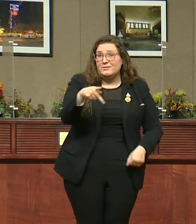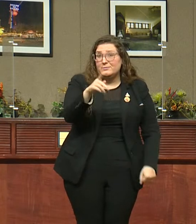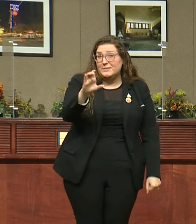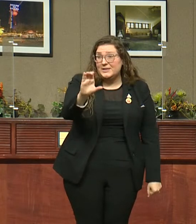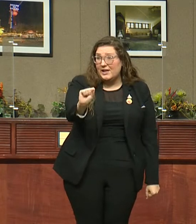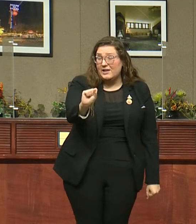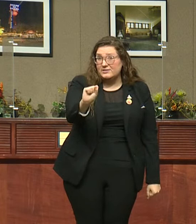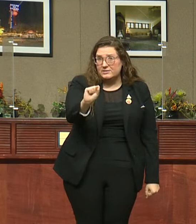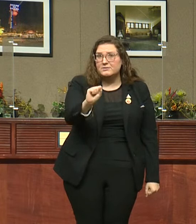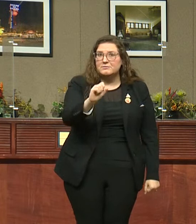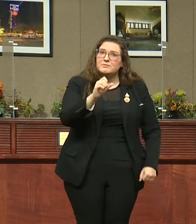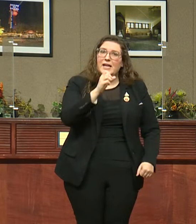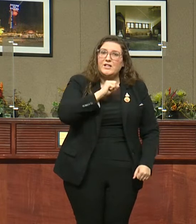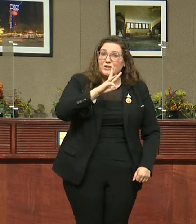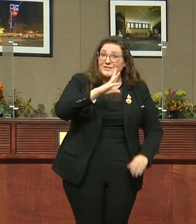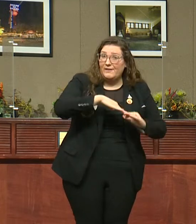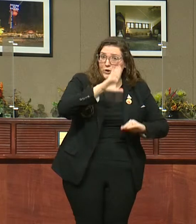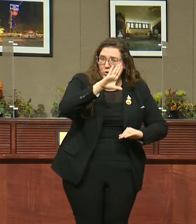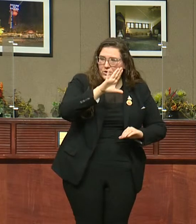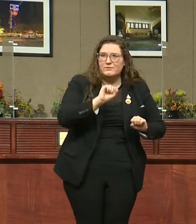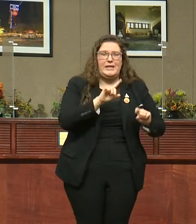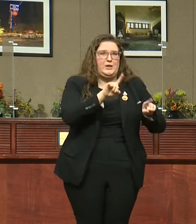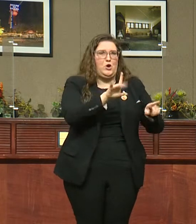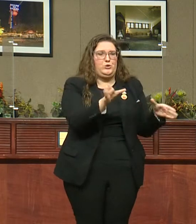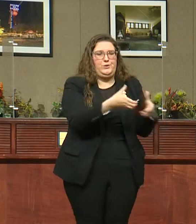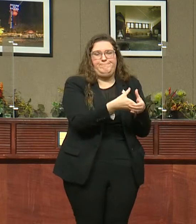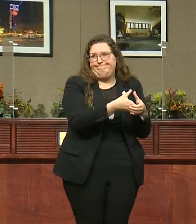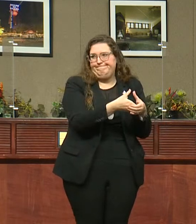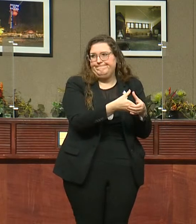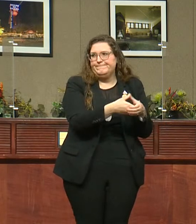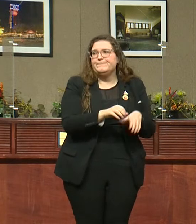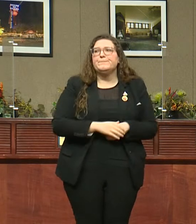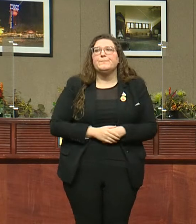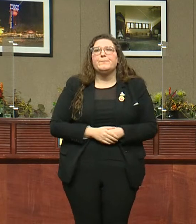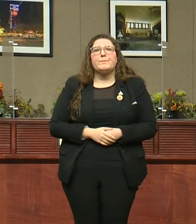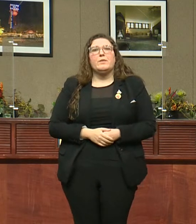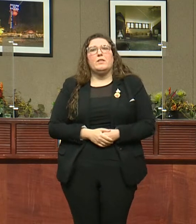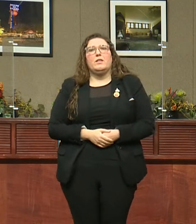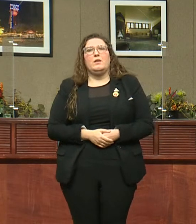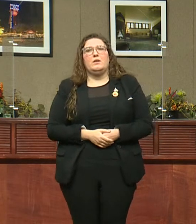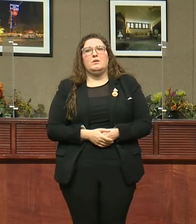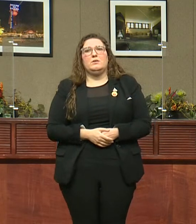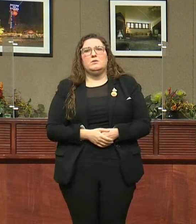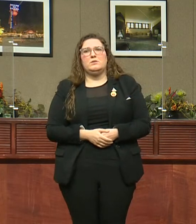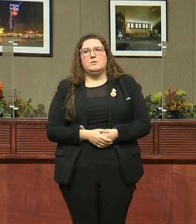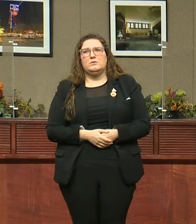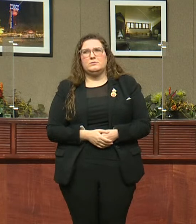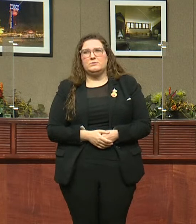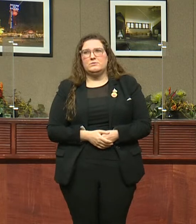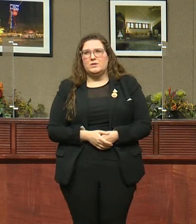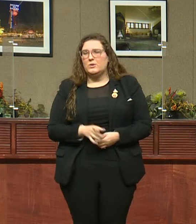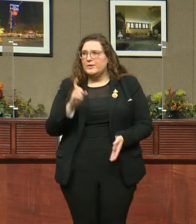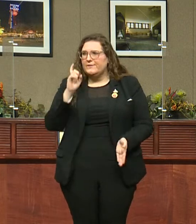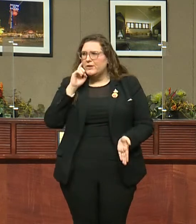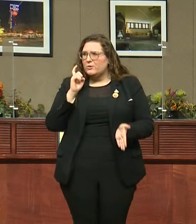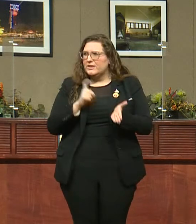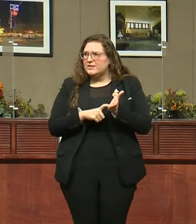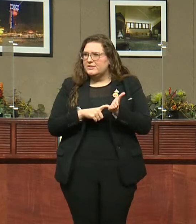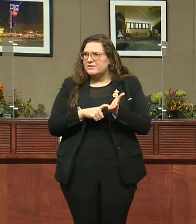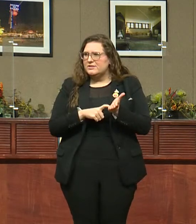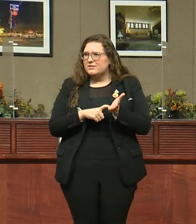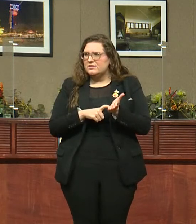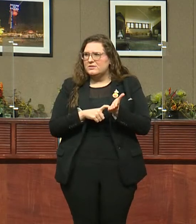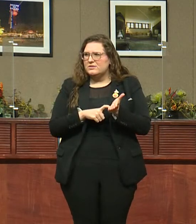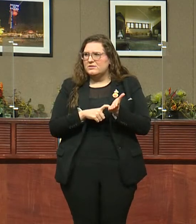pool. Also, we have found some efficiencies in our process, and we think that we could add